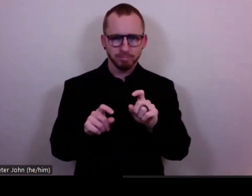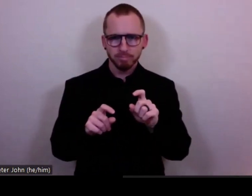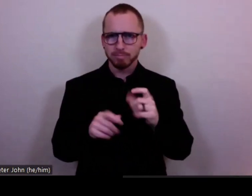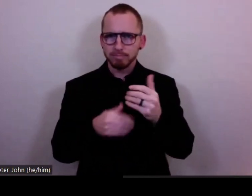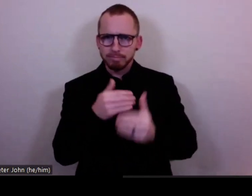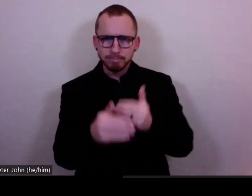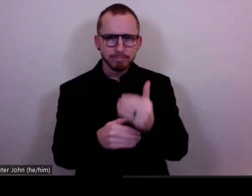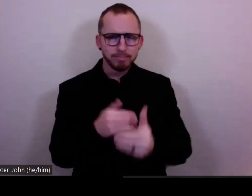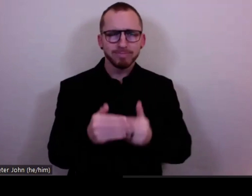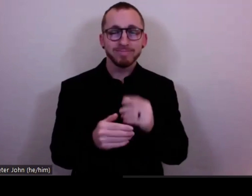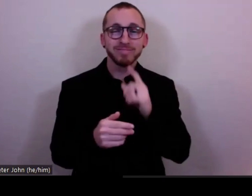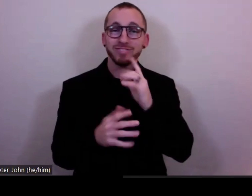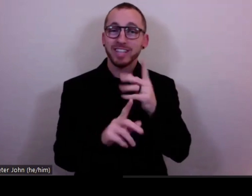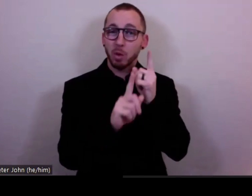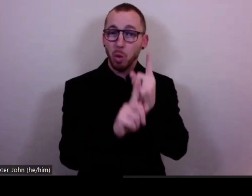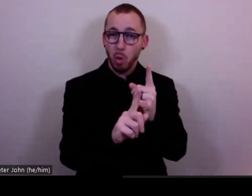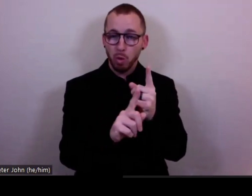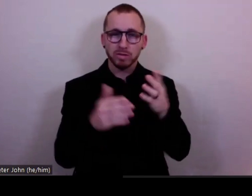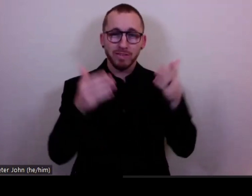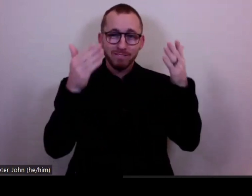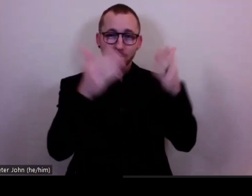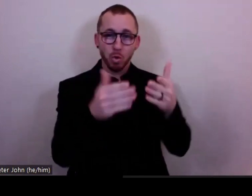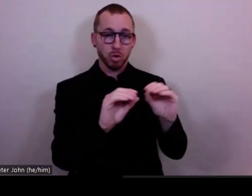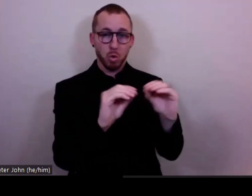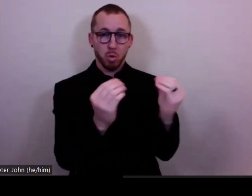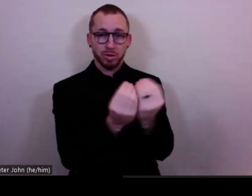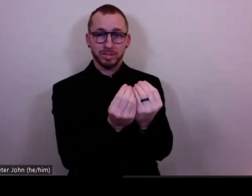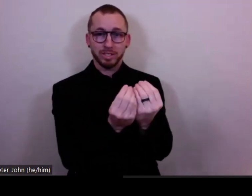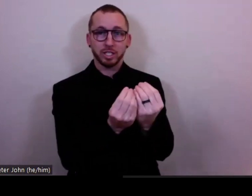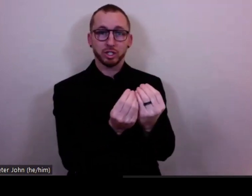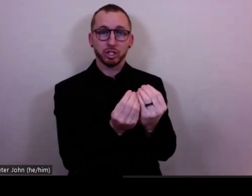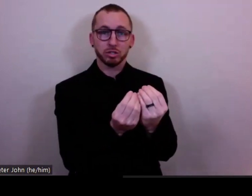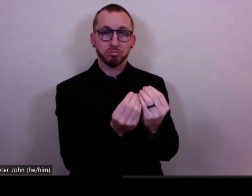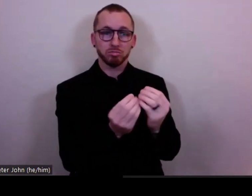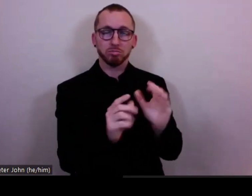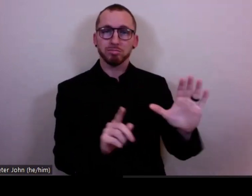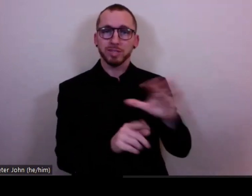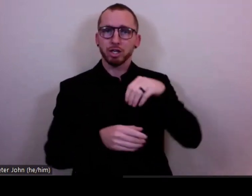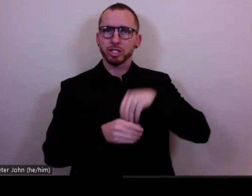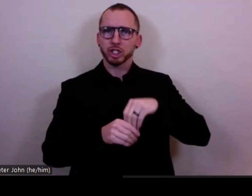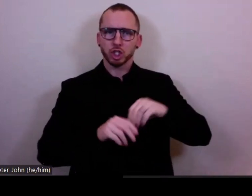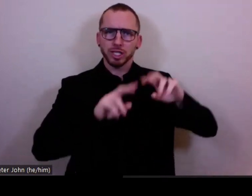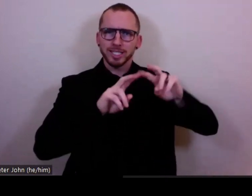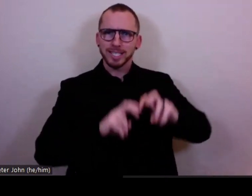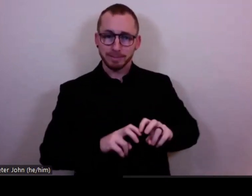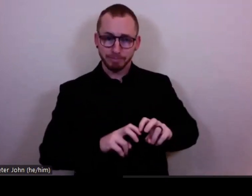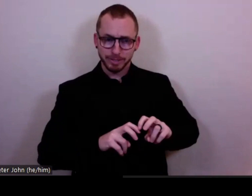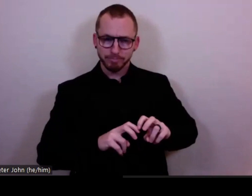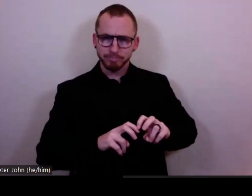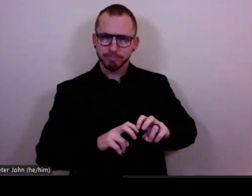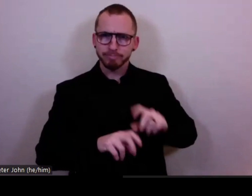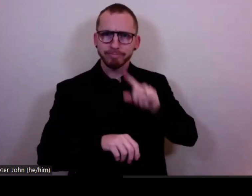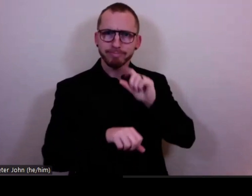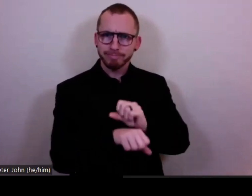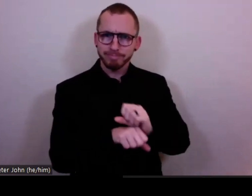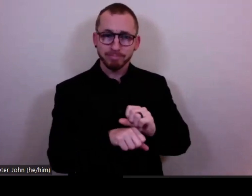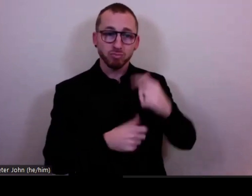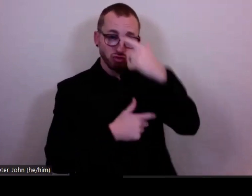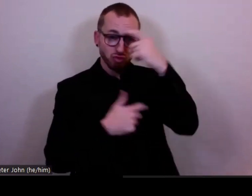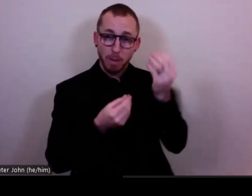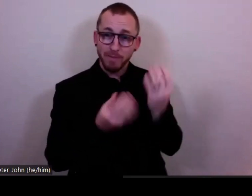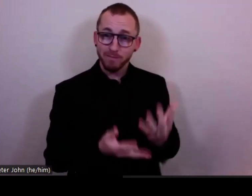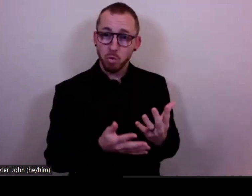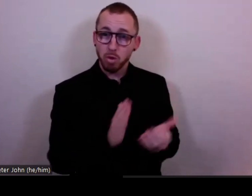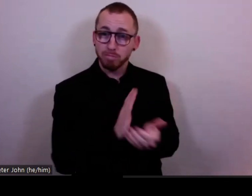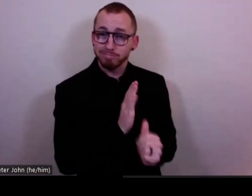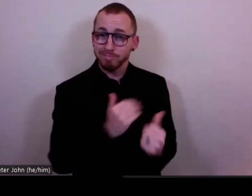on organizations doing an internal assessment of RU trauma. And that's really been the focus of